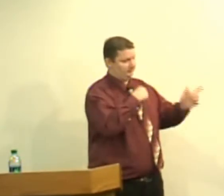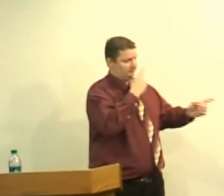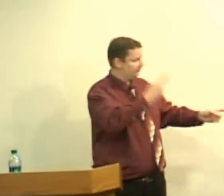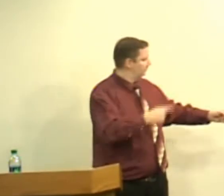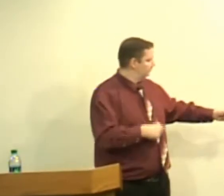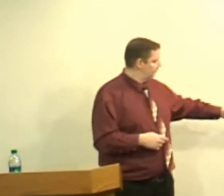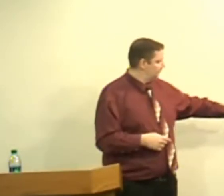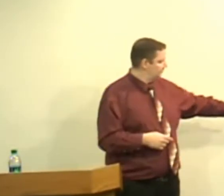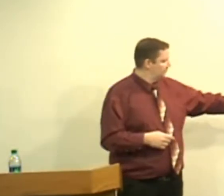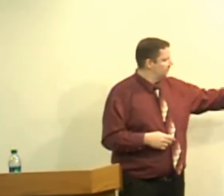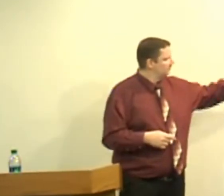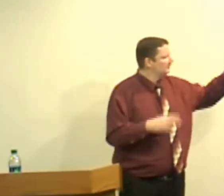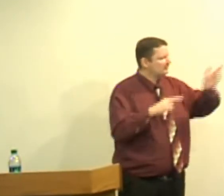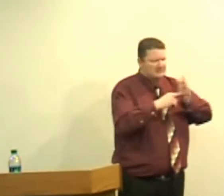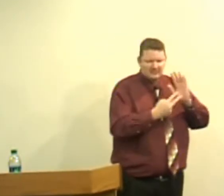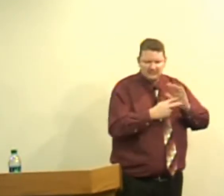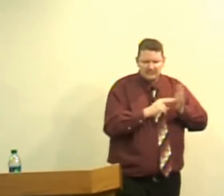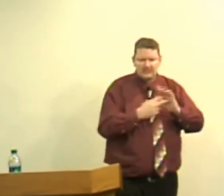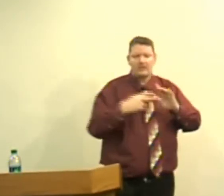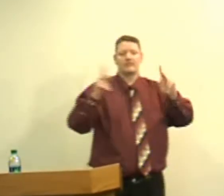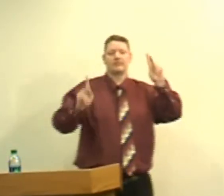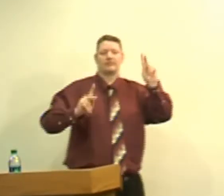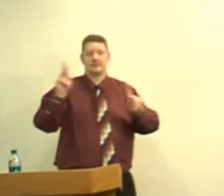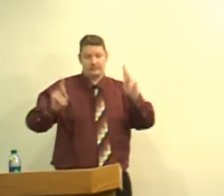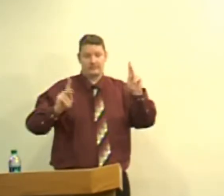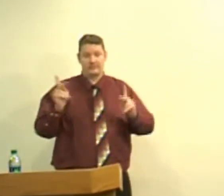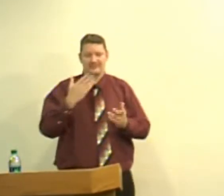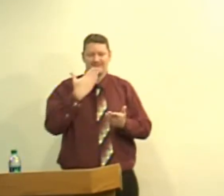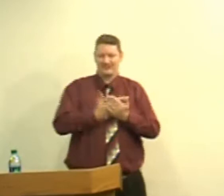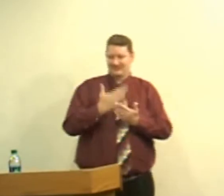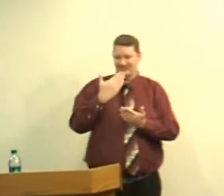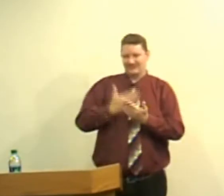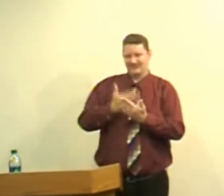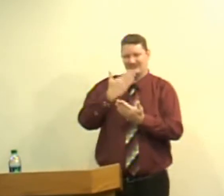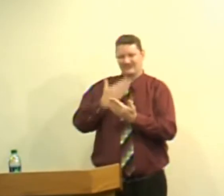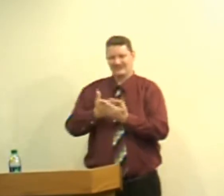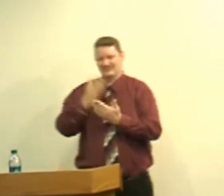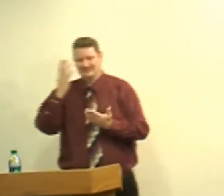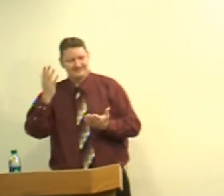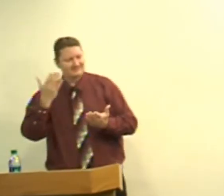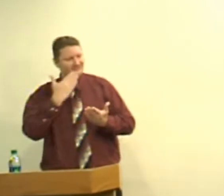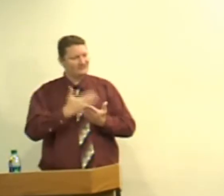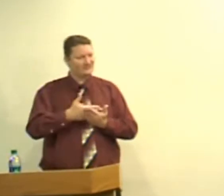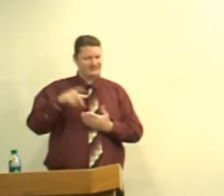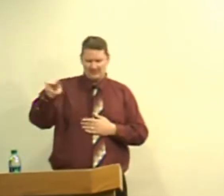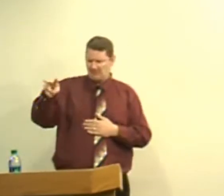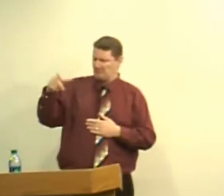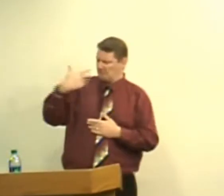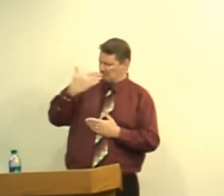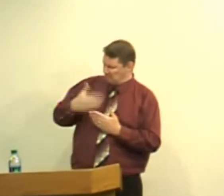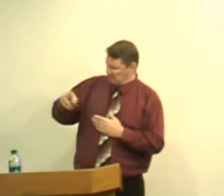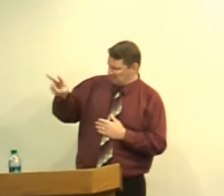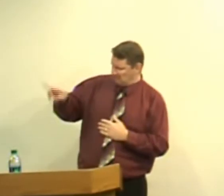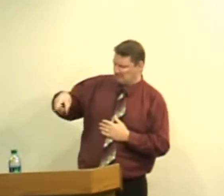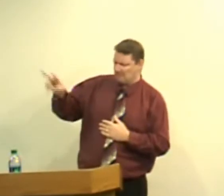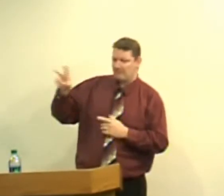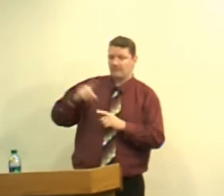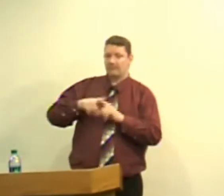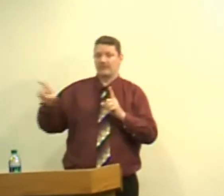And this one here, often we see this one. That people, people say they're good. They put on a good front. Or they look